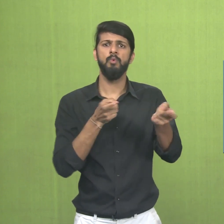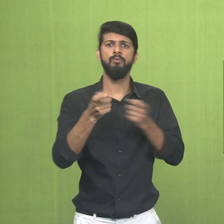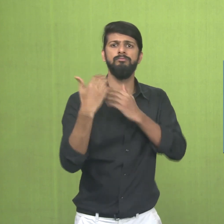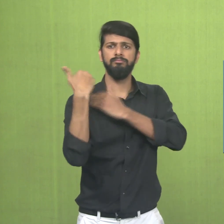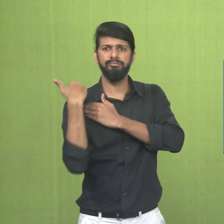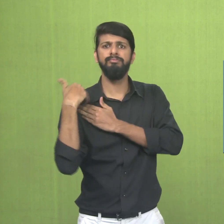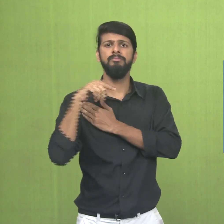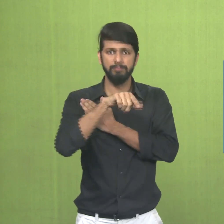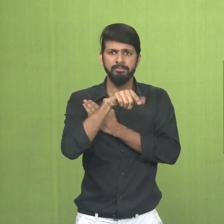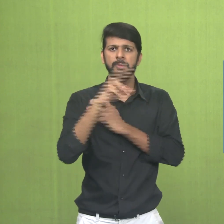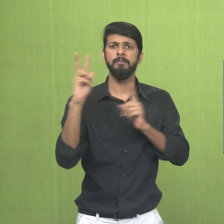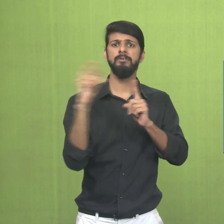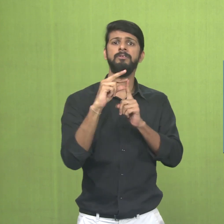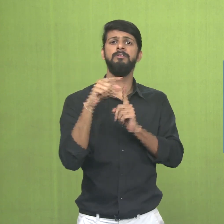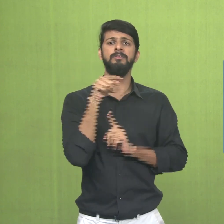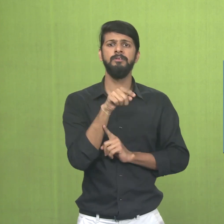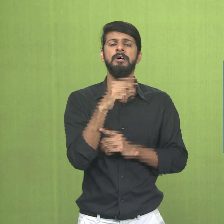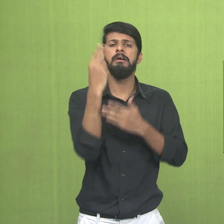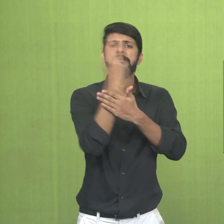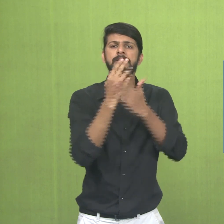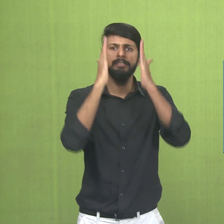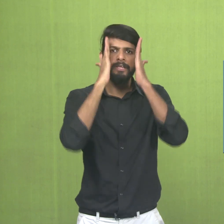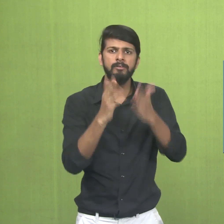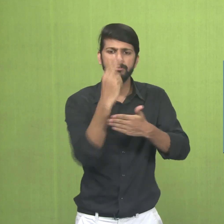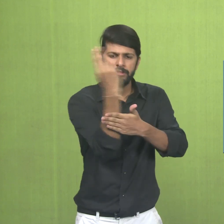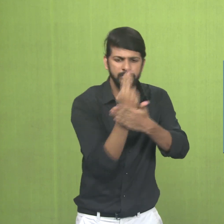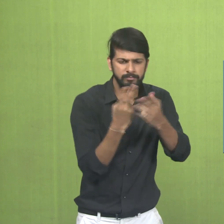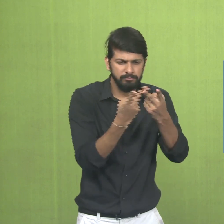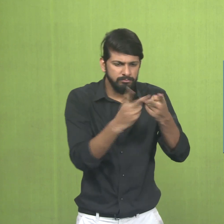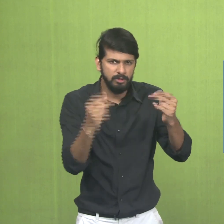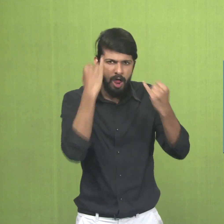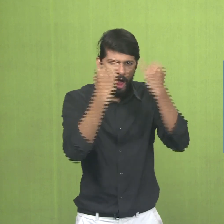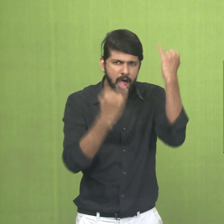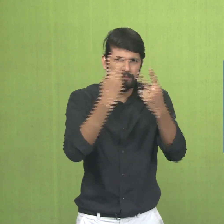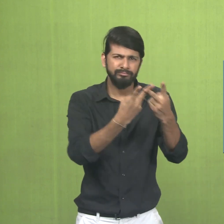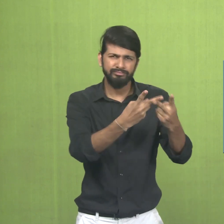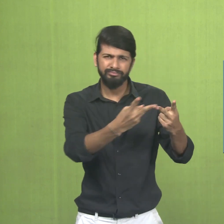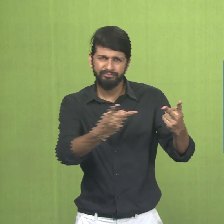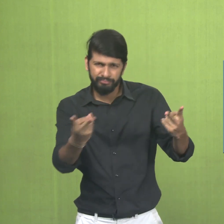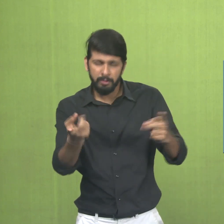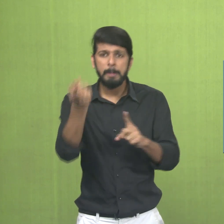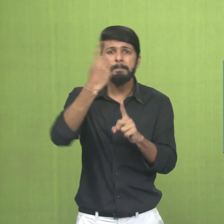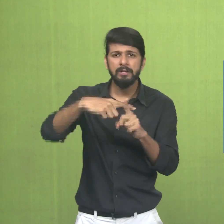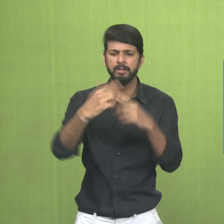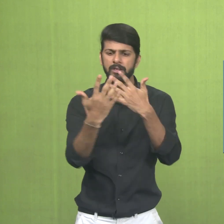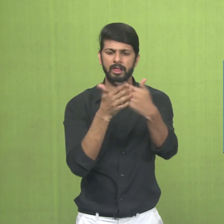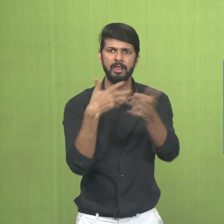This was a government college which Abanindranath Tagore used to manage. He was the vice principal who led this